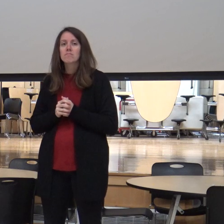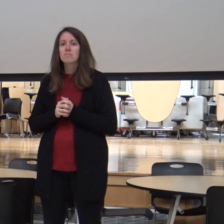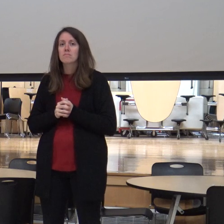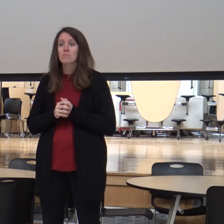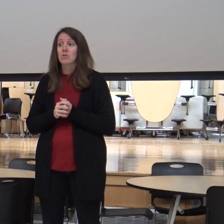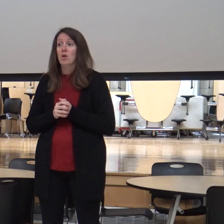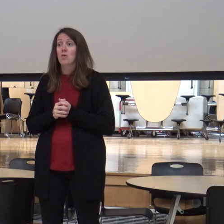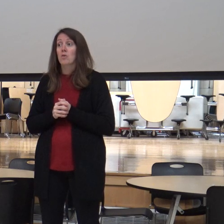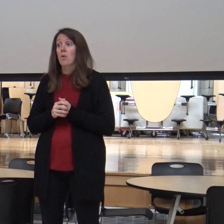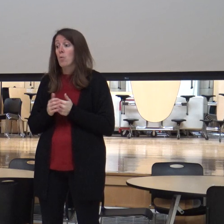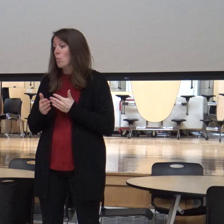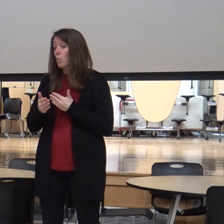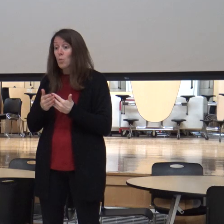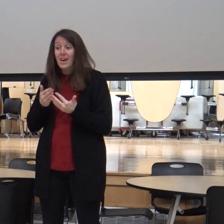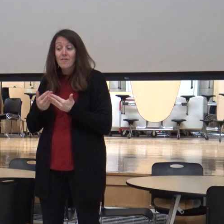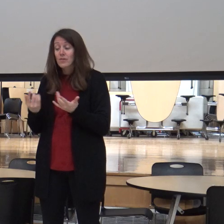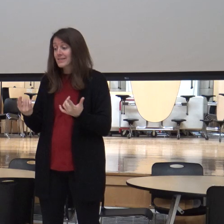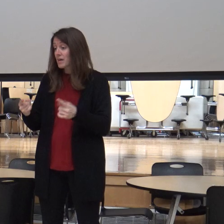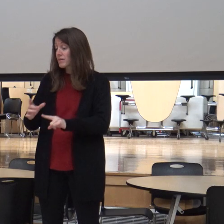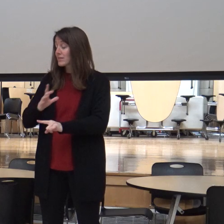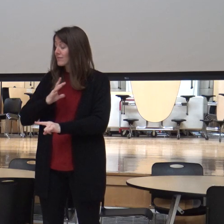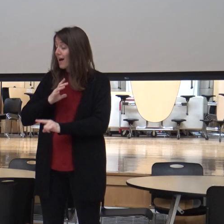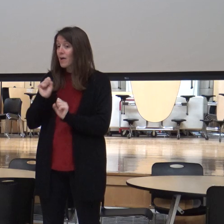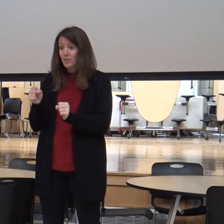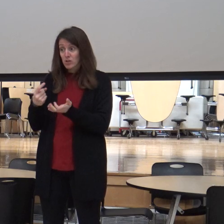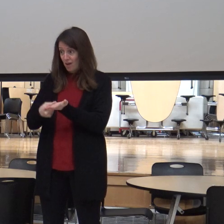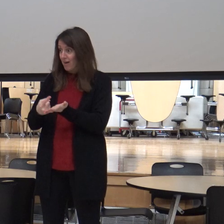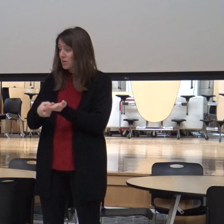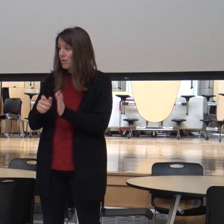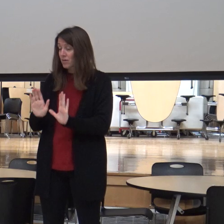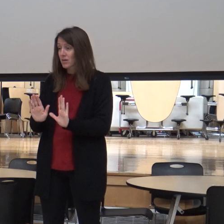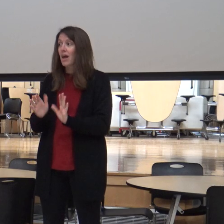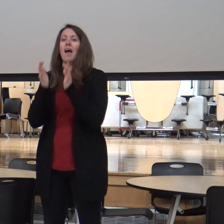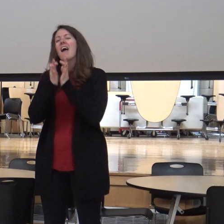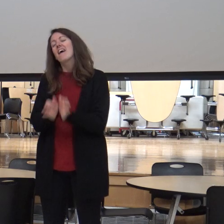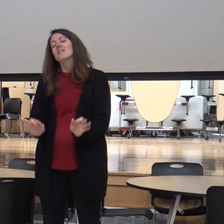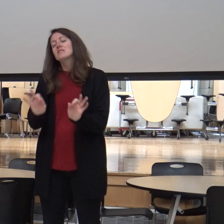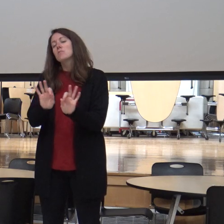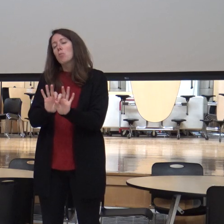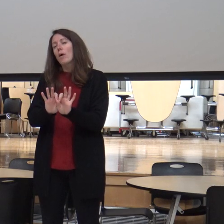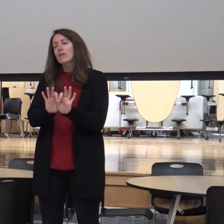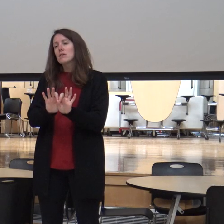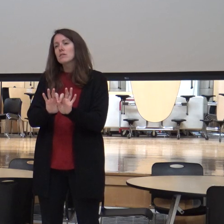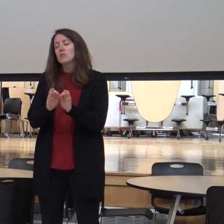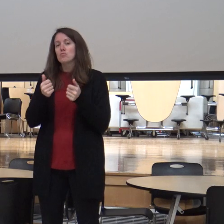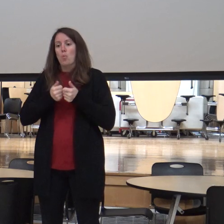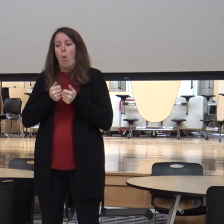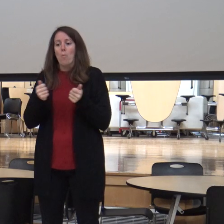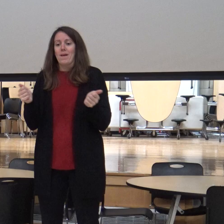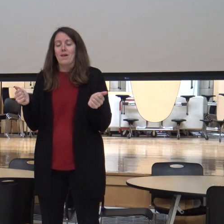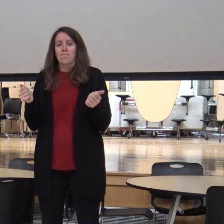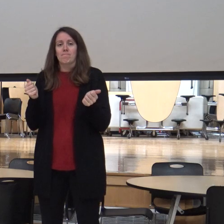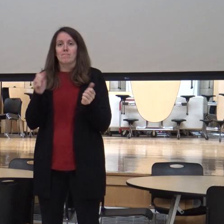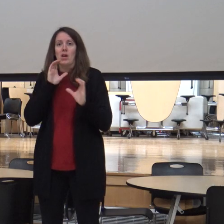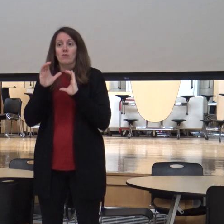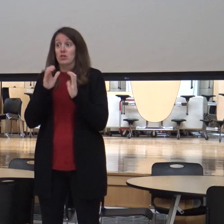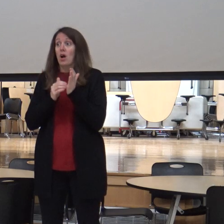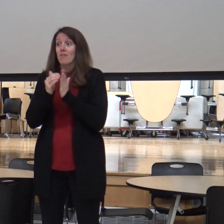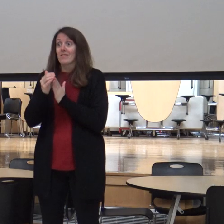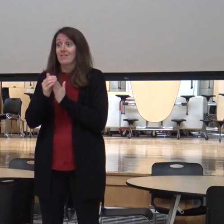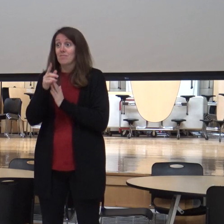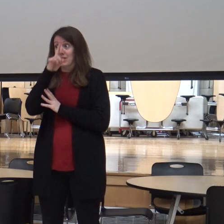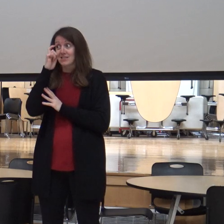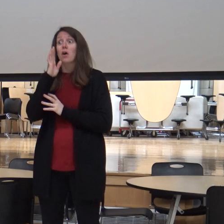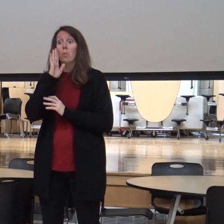And whatever it is, again, we can talk about it. And it's important to have these conversations often because you're going to make it awkward for the